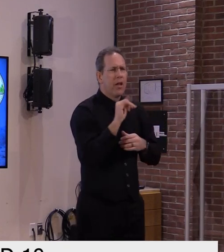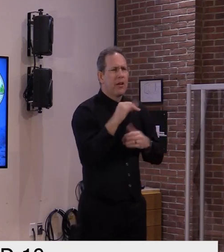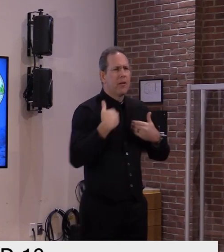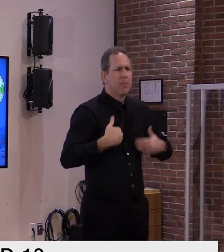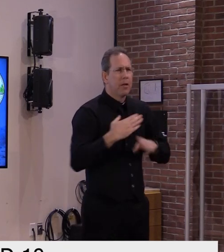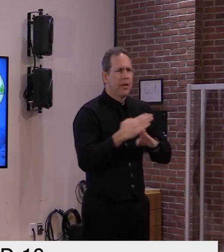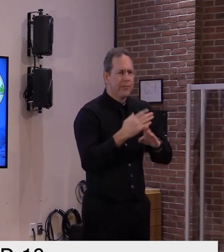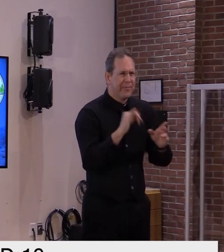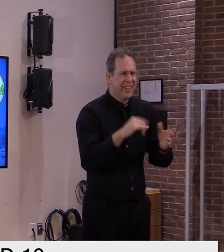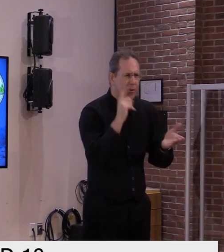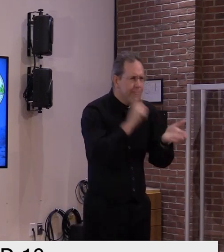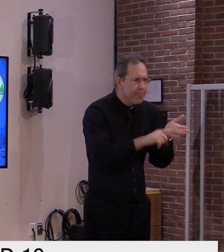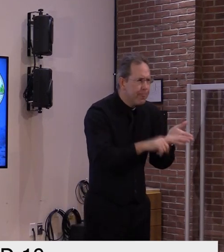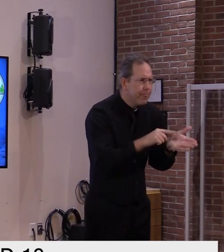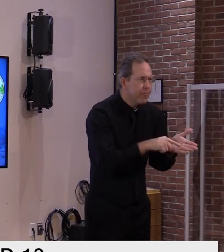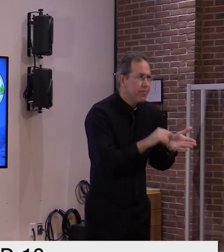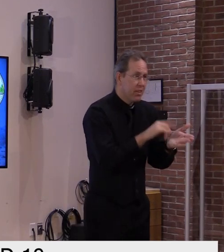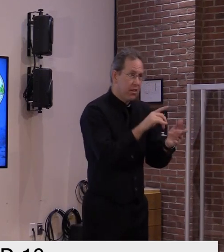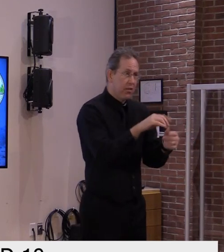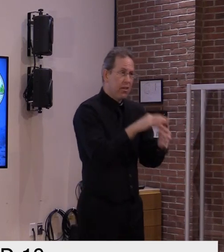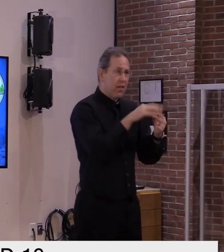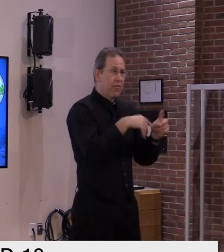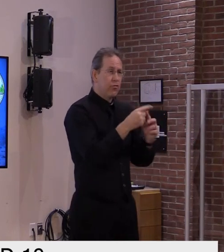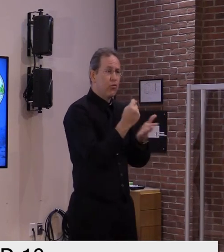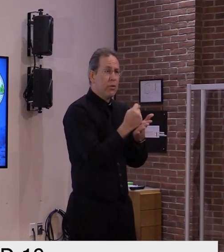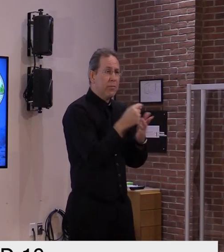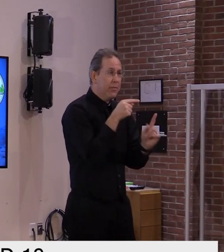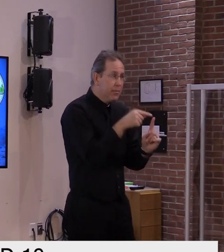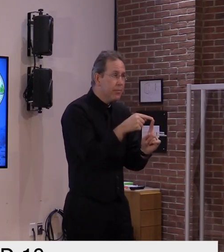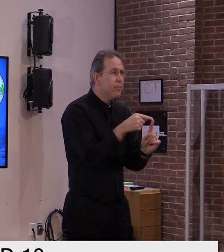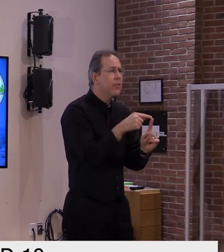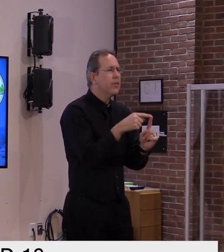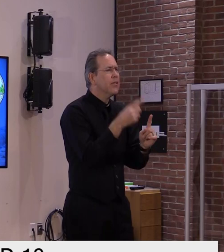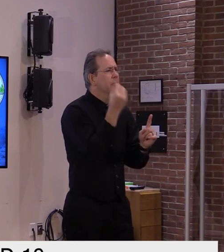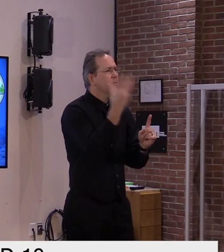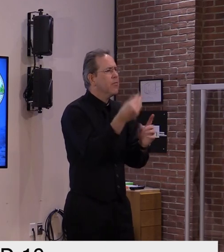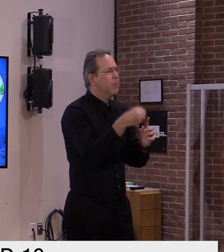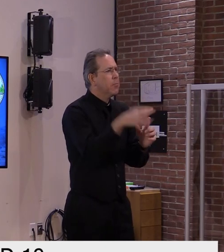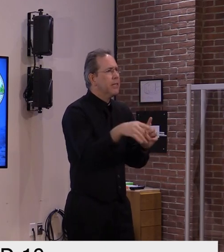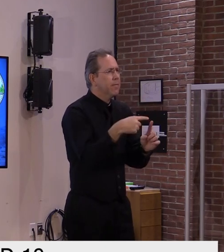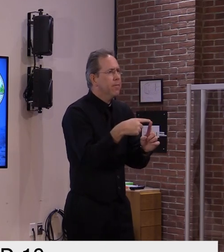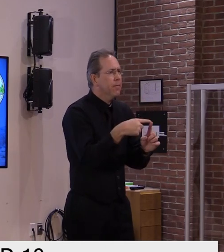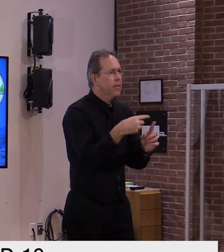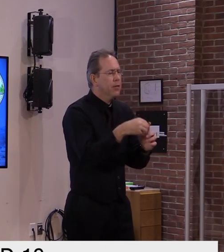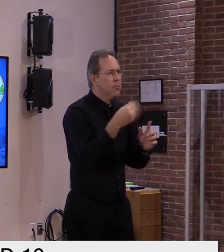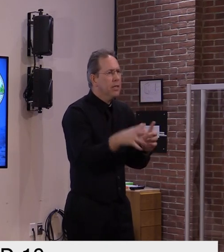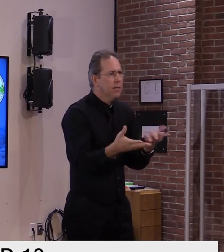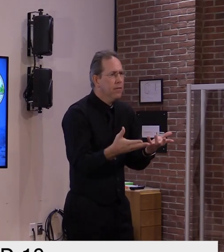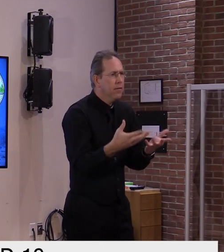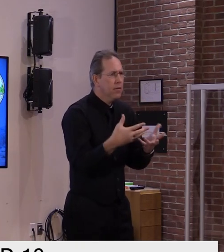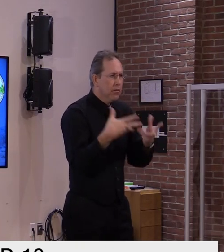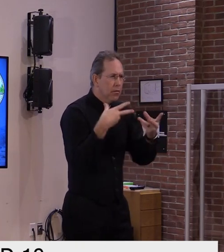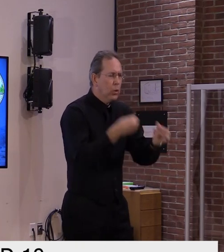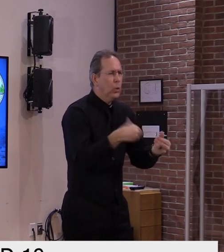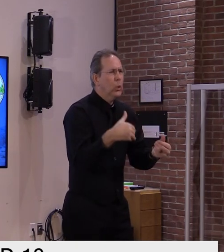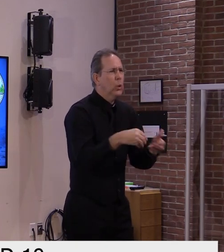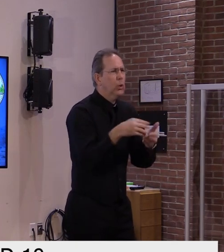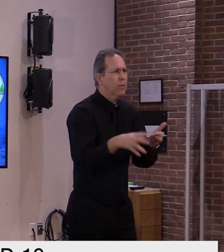for patients who are COVID positive, which is admittedly a heavy lift for some hospitals.